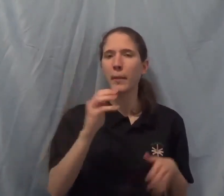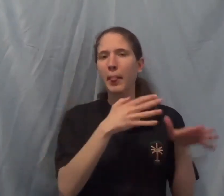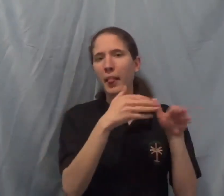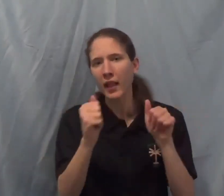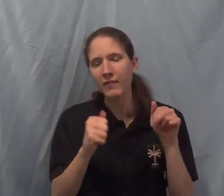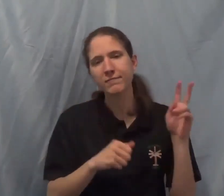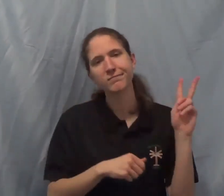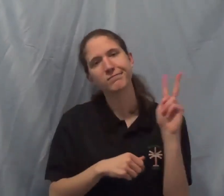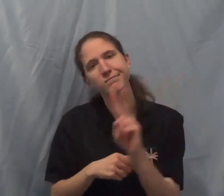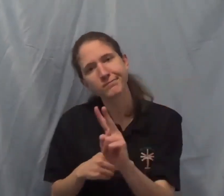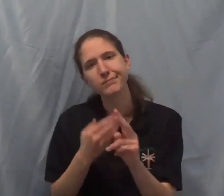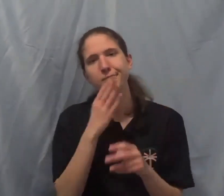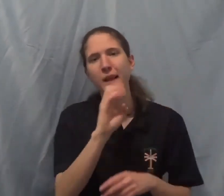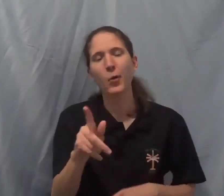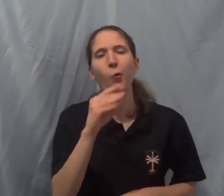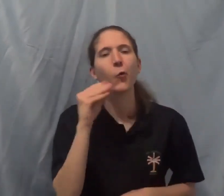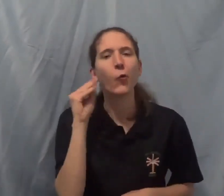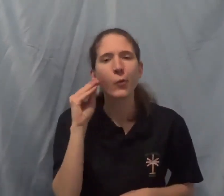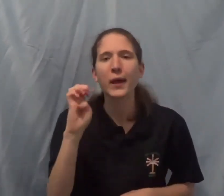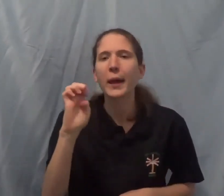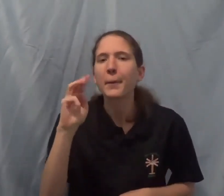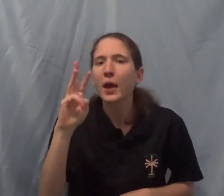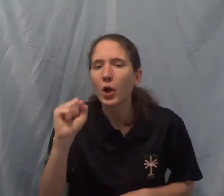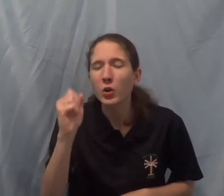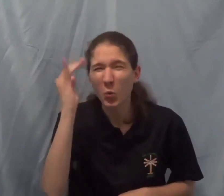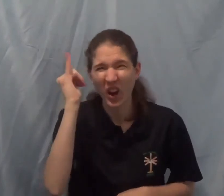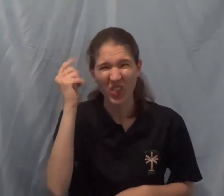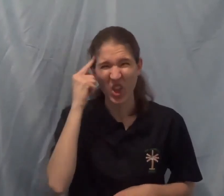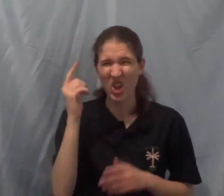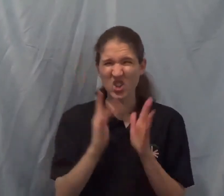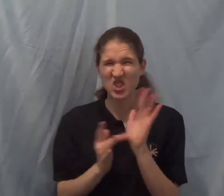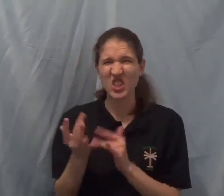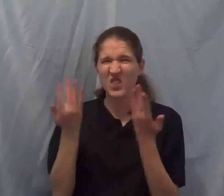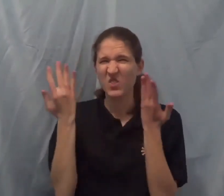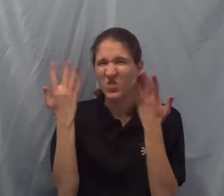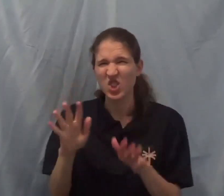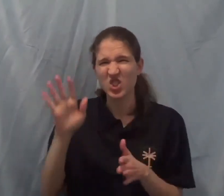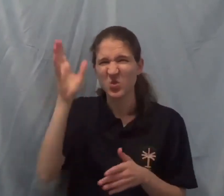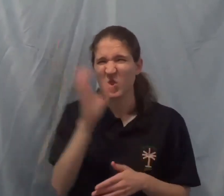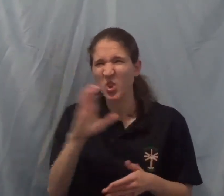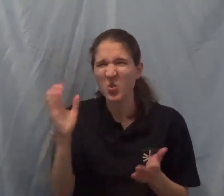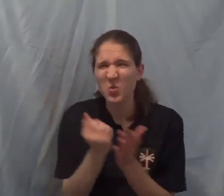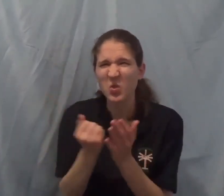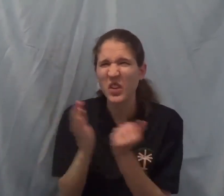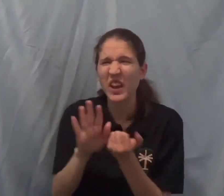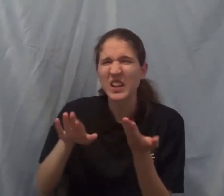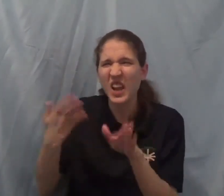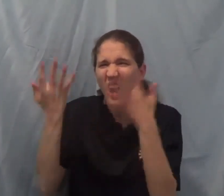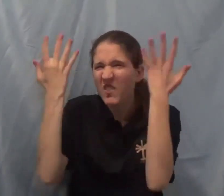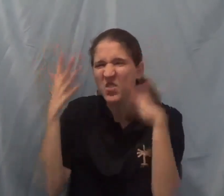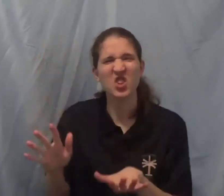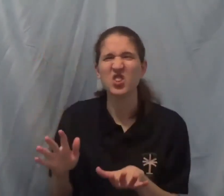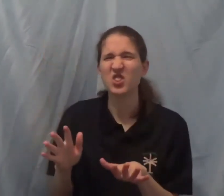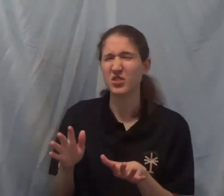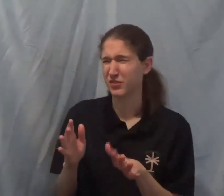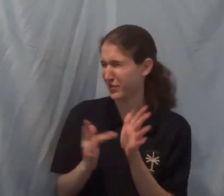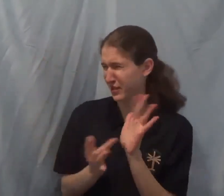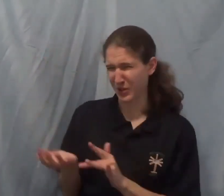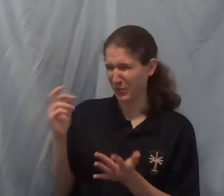it. He revealed it. And so they're returning back, and this mysterious companion joins them in their